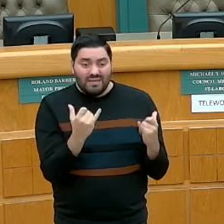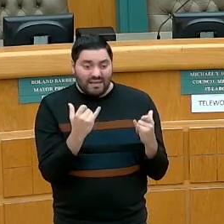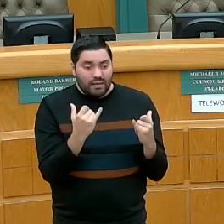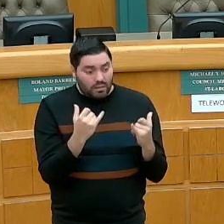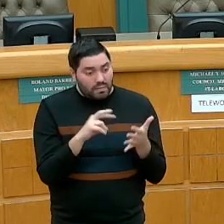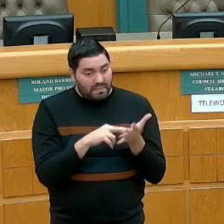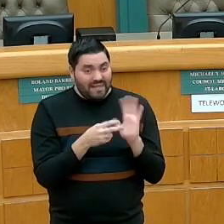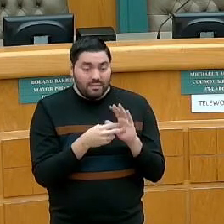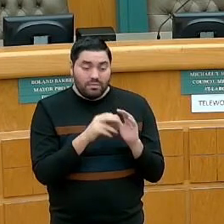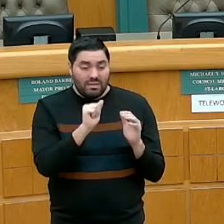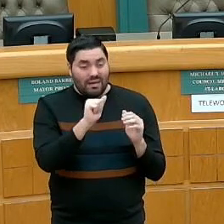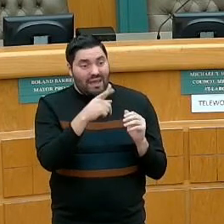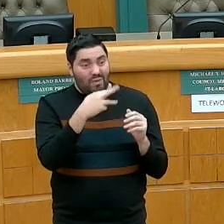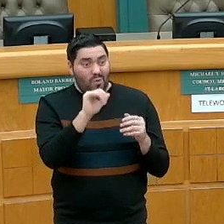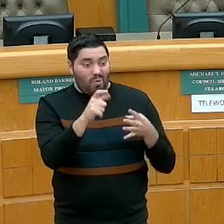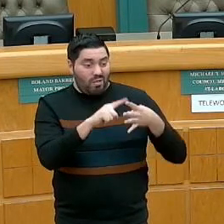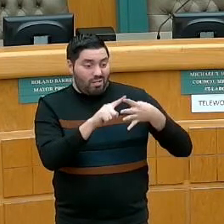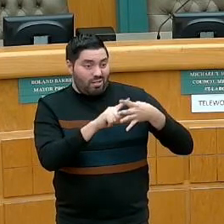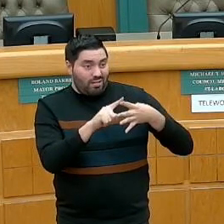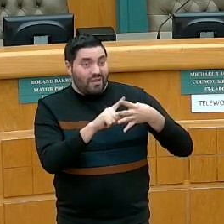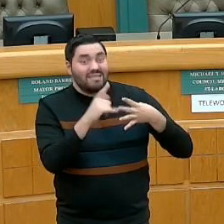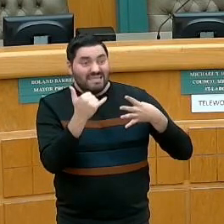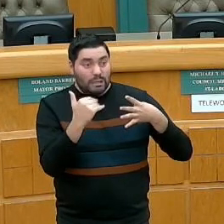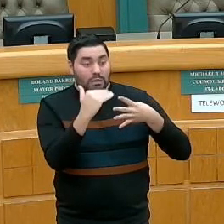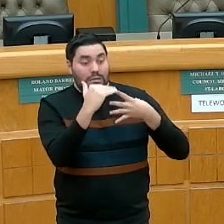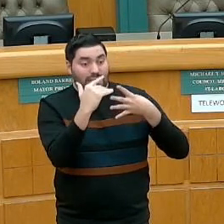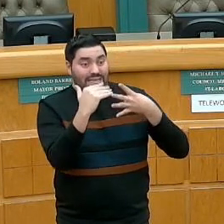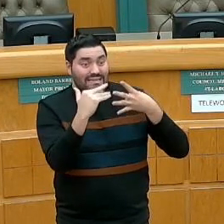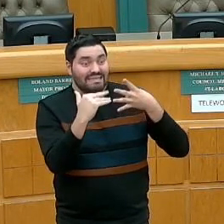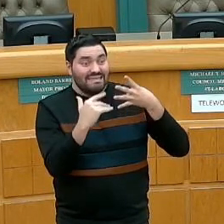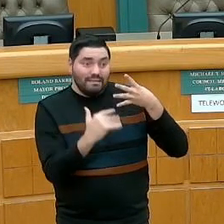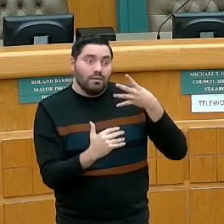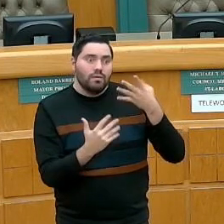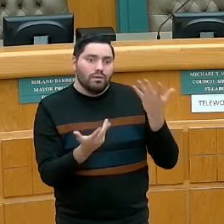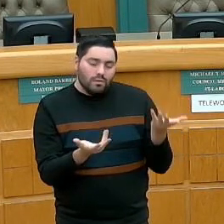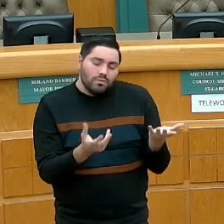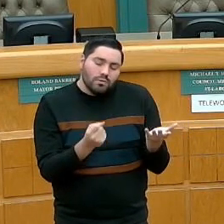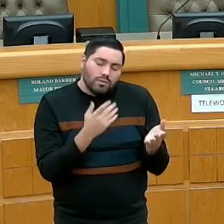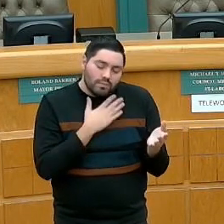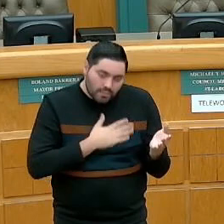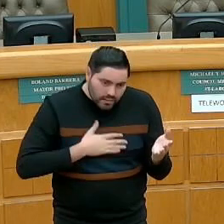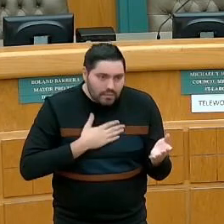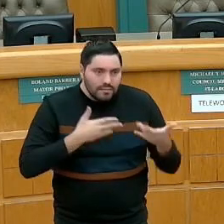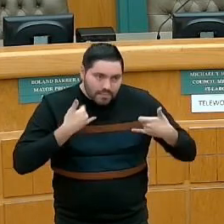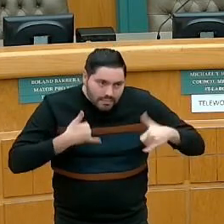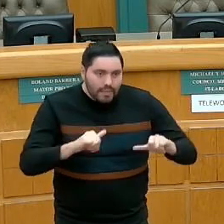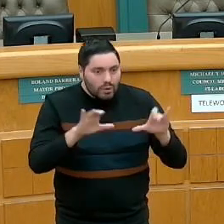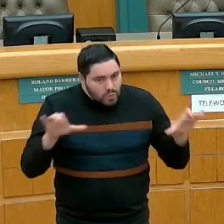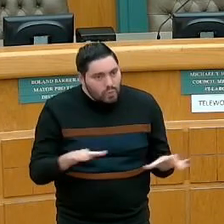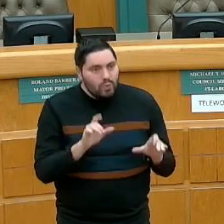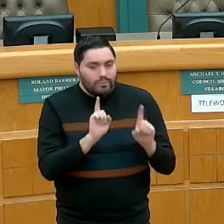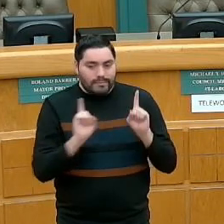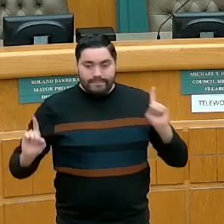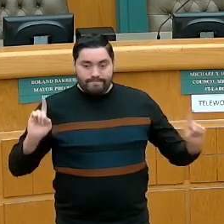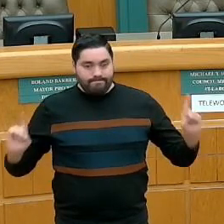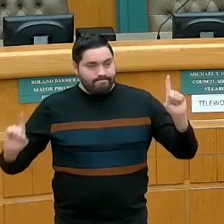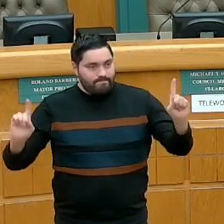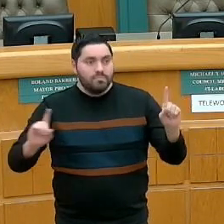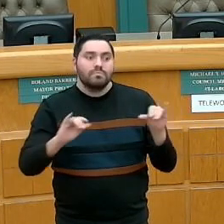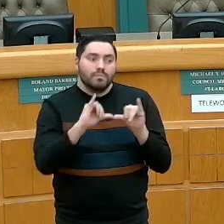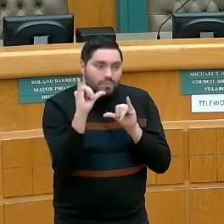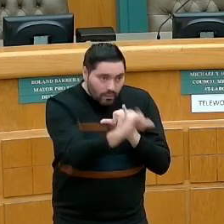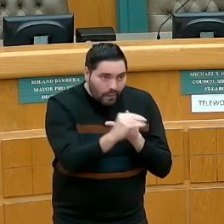into the month. We have all the way till the end of the month to go, so keep practicing those things to include staying at